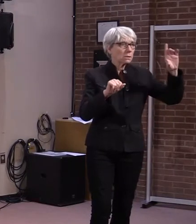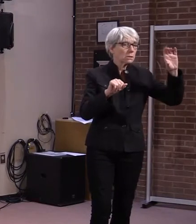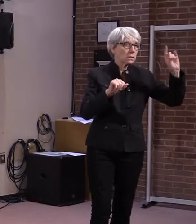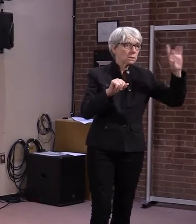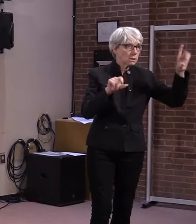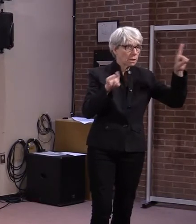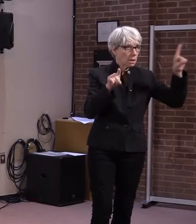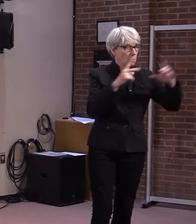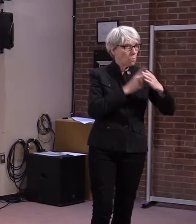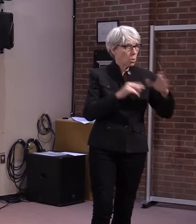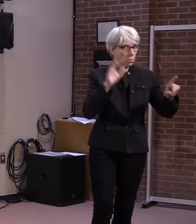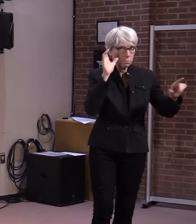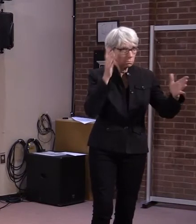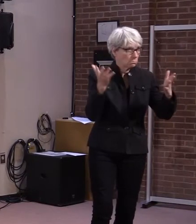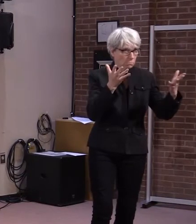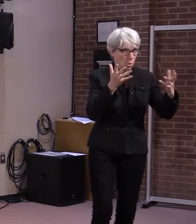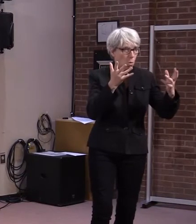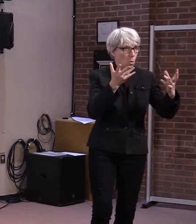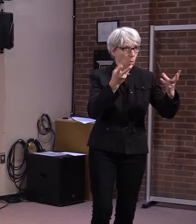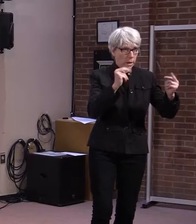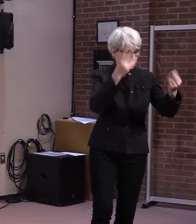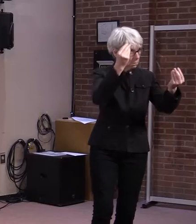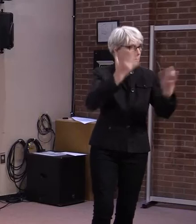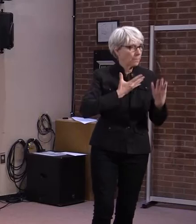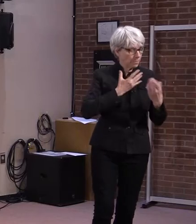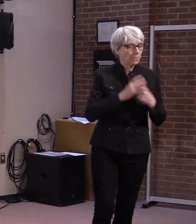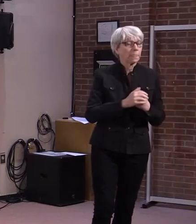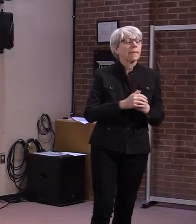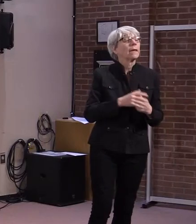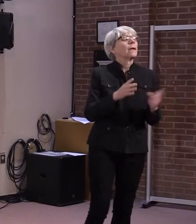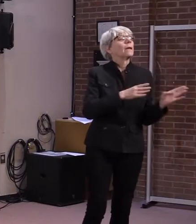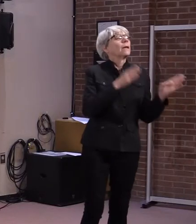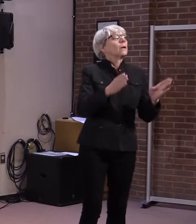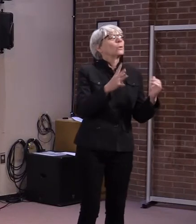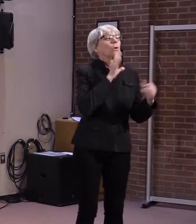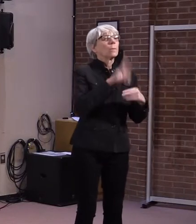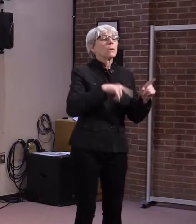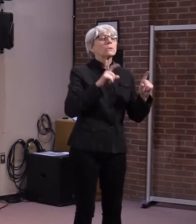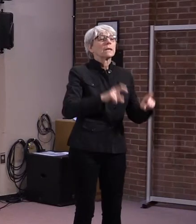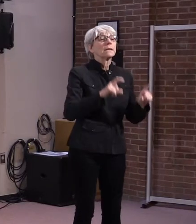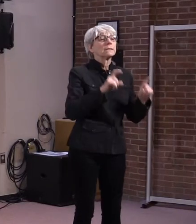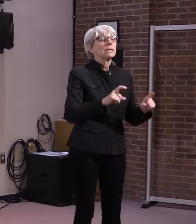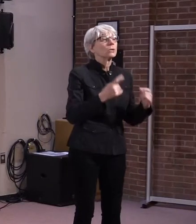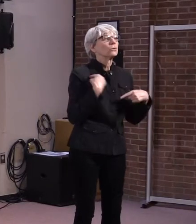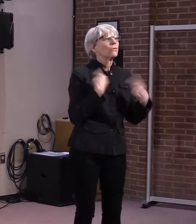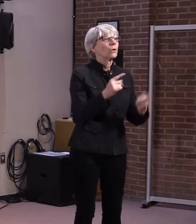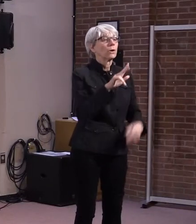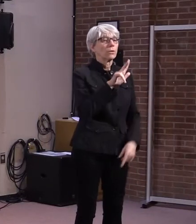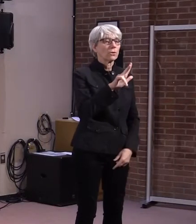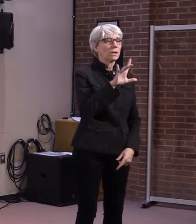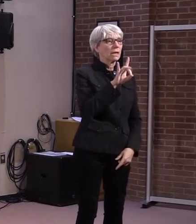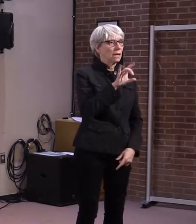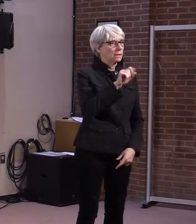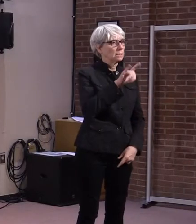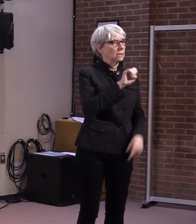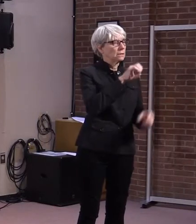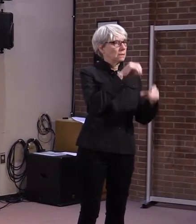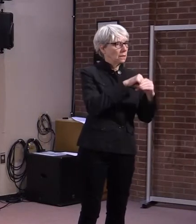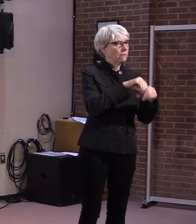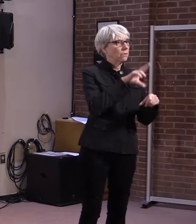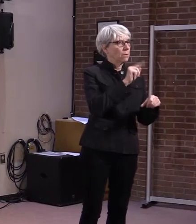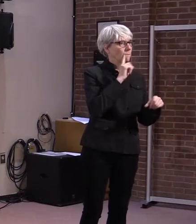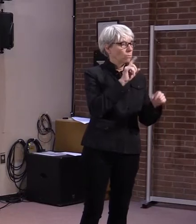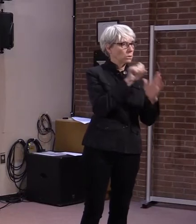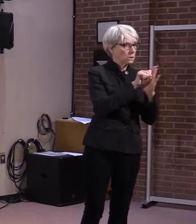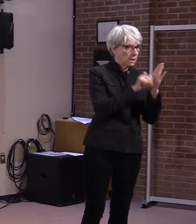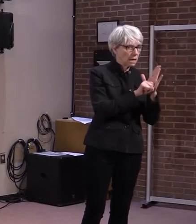closely. Turning to testing, as I mentioned last week, we have 38 state sites and 21 pharmacy sites for